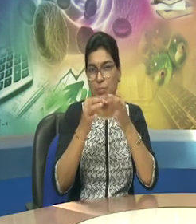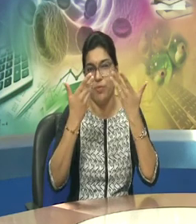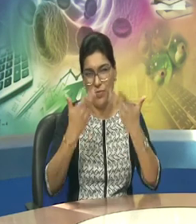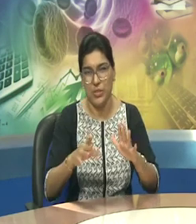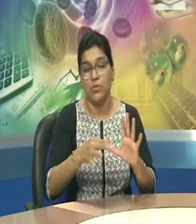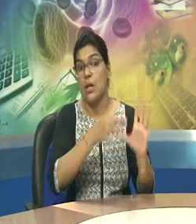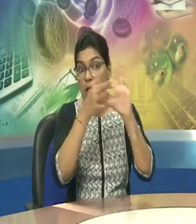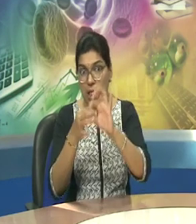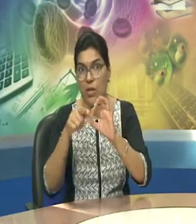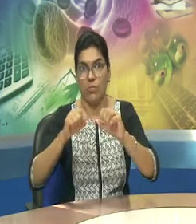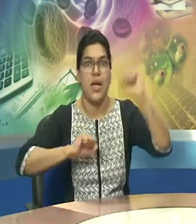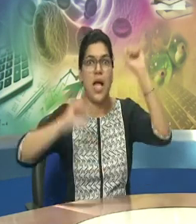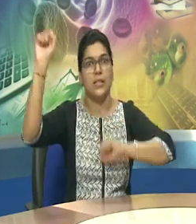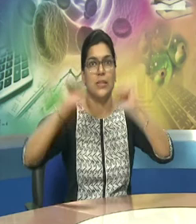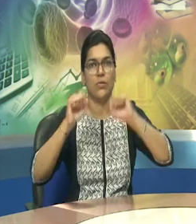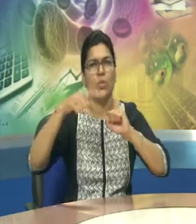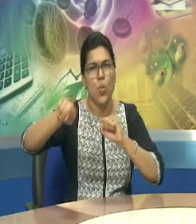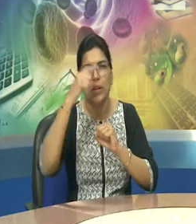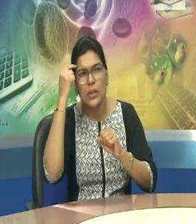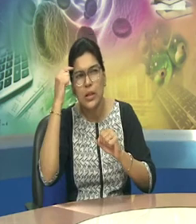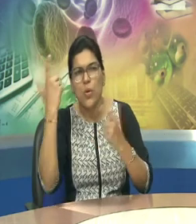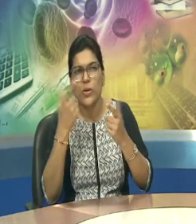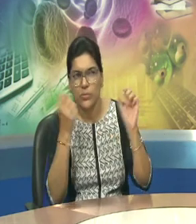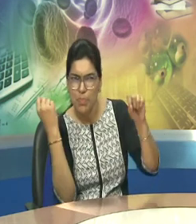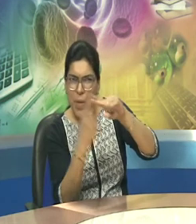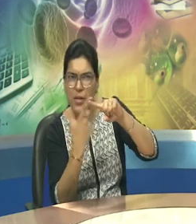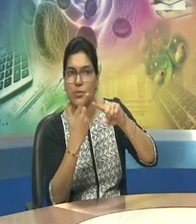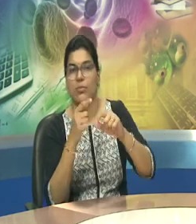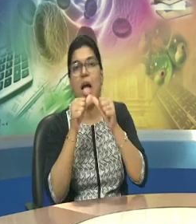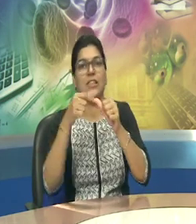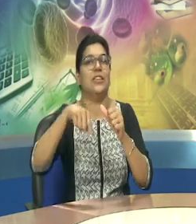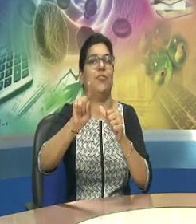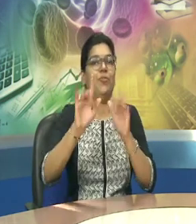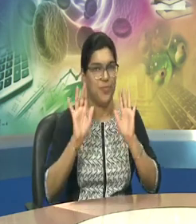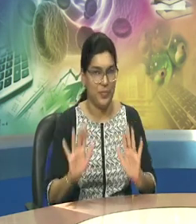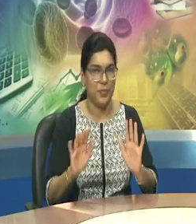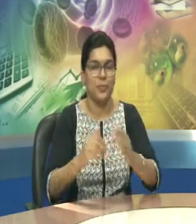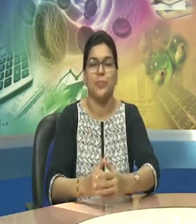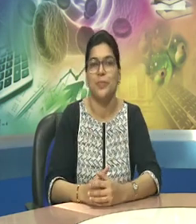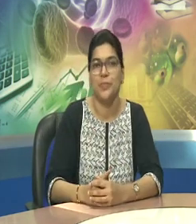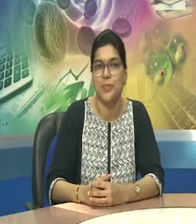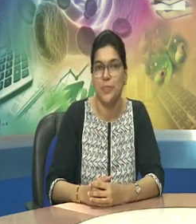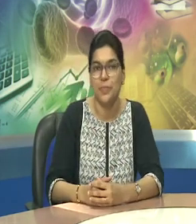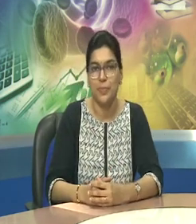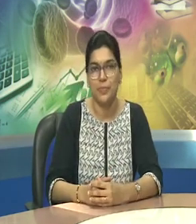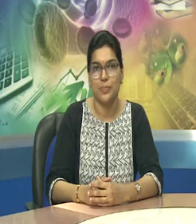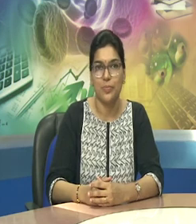Chapter has been finished. Now let's begin with the exercise. You may all think what the match answered by